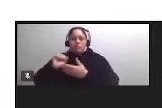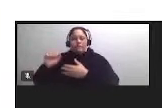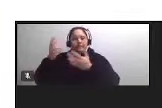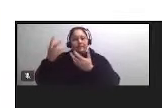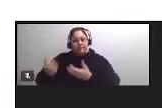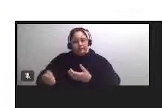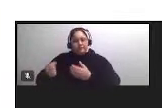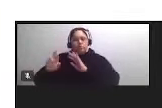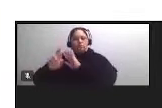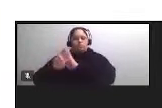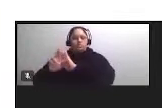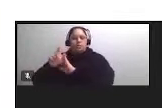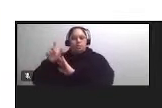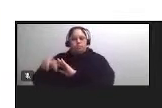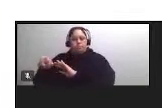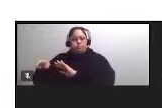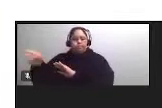have